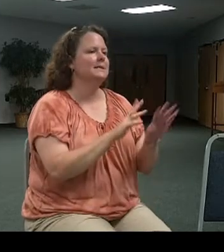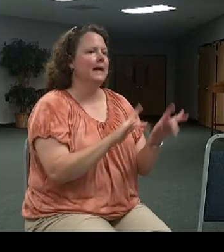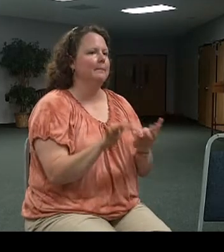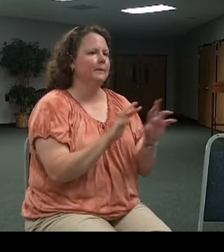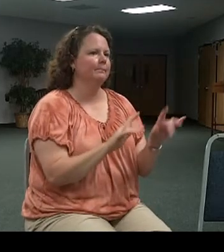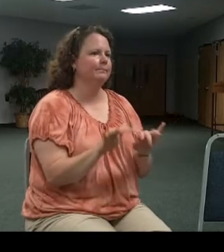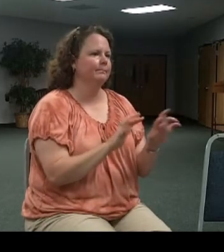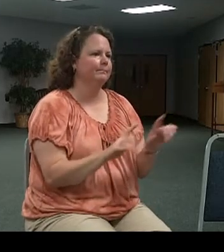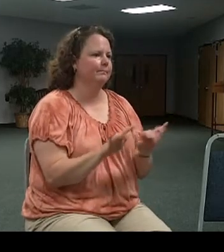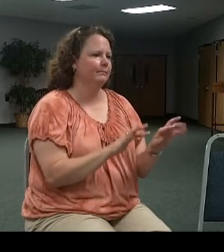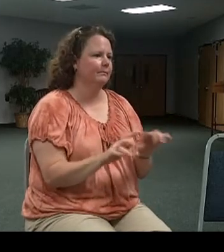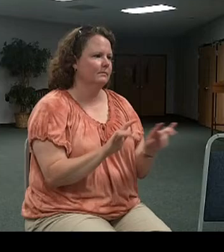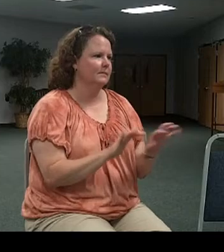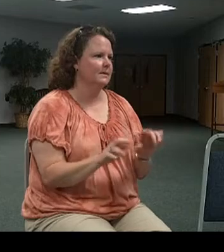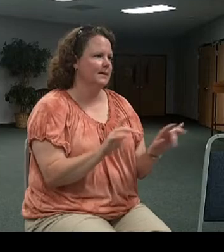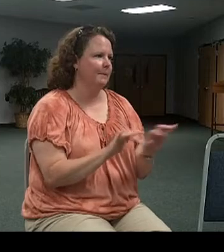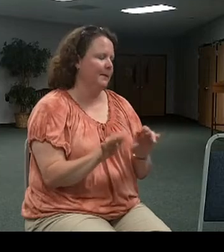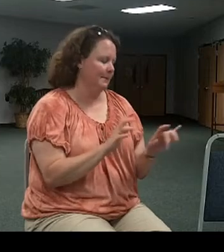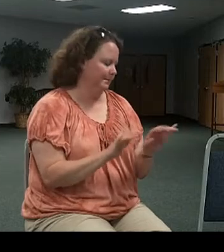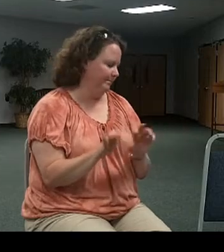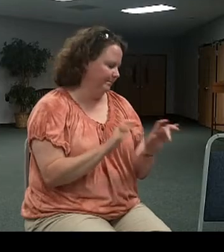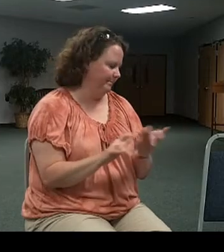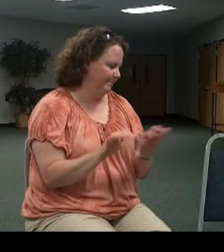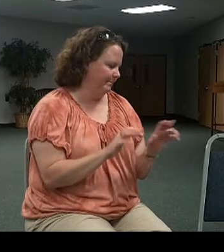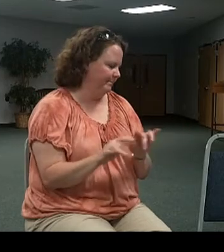Type. Type.